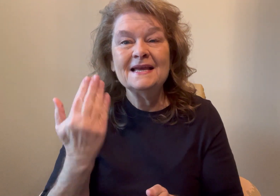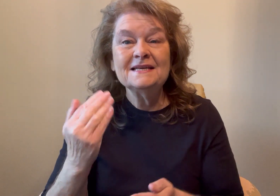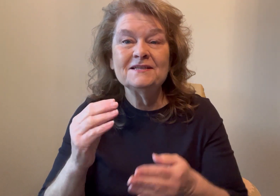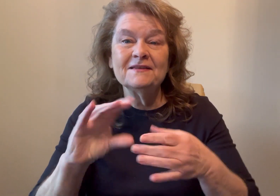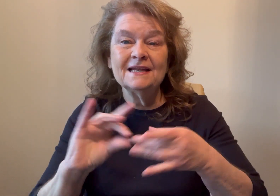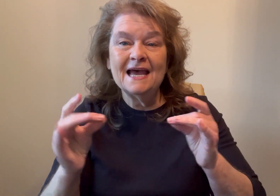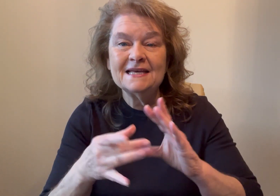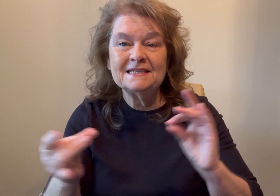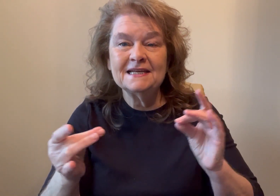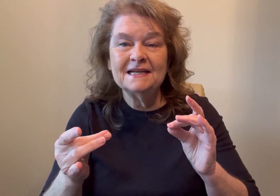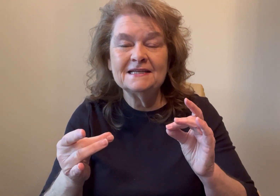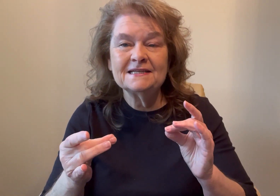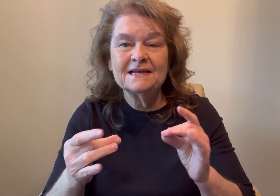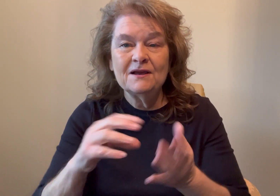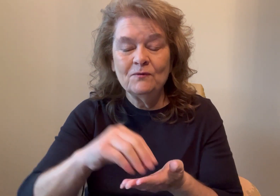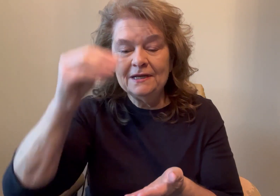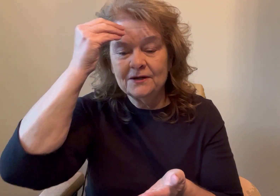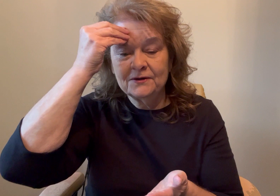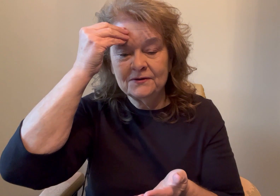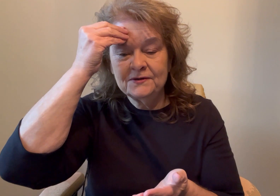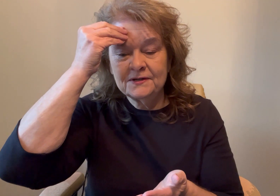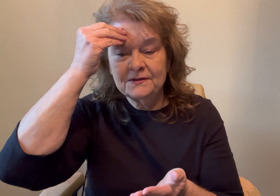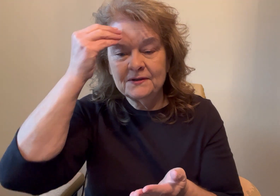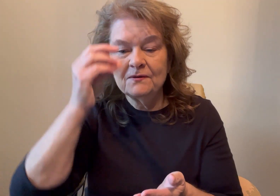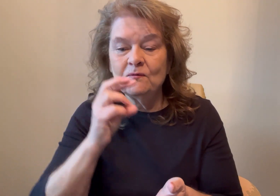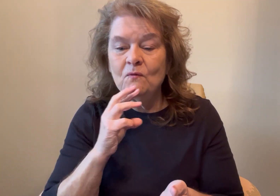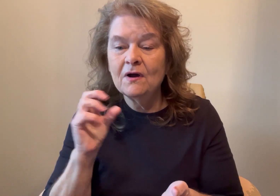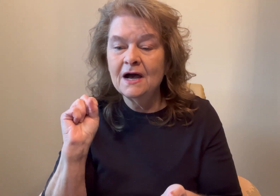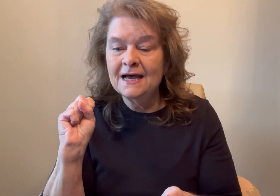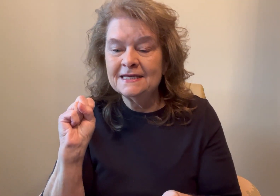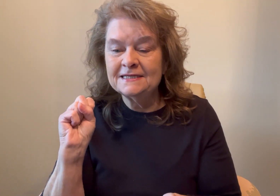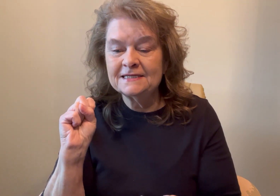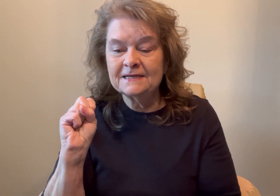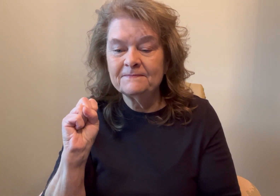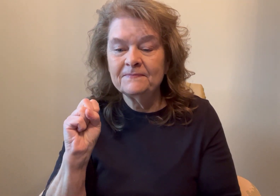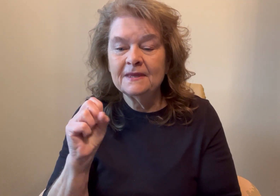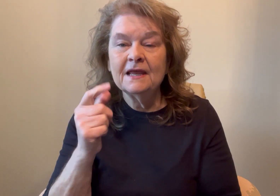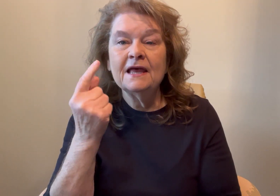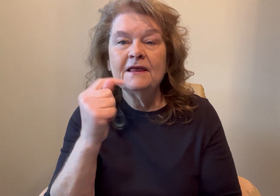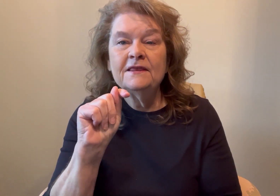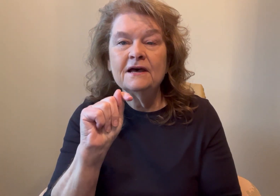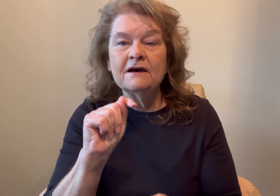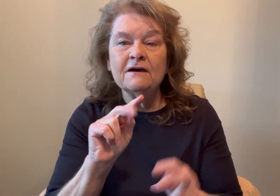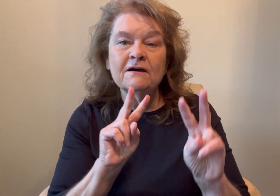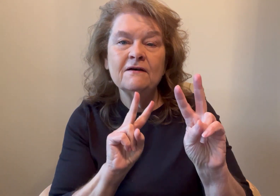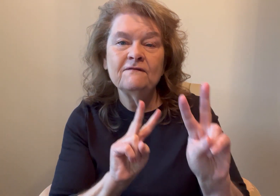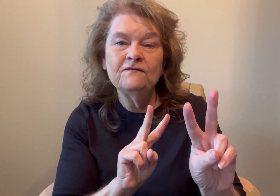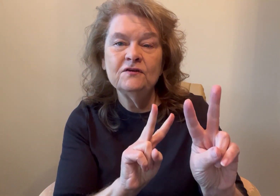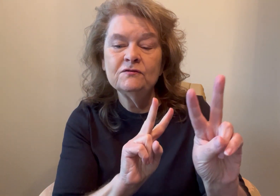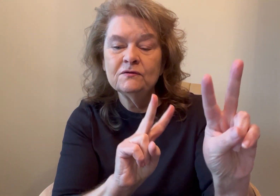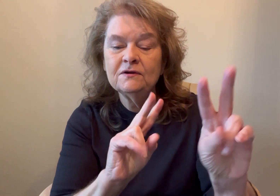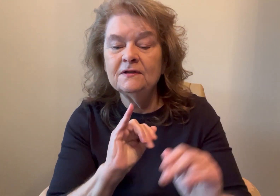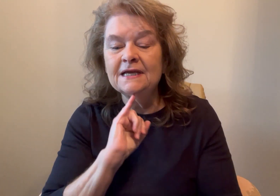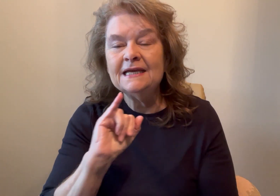So the last sentence we learned was, the funeral